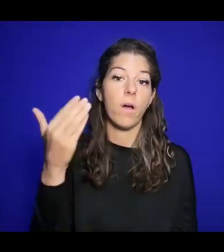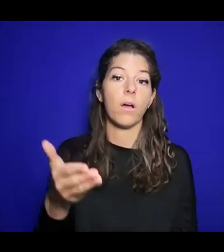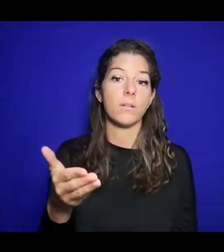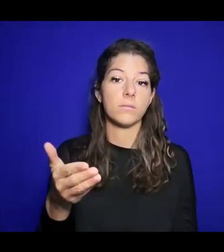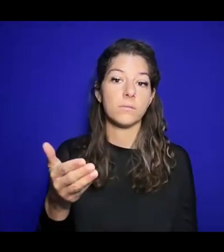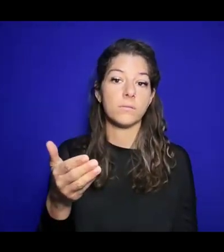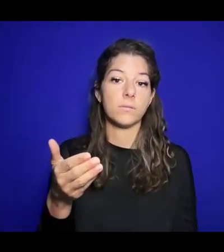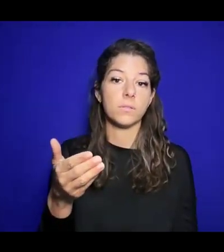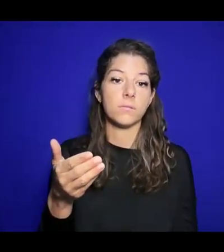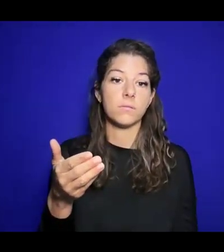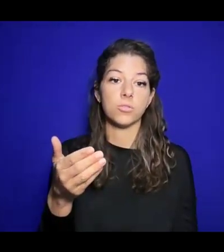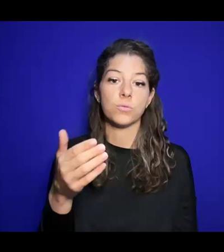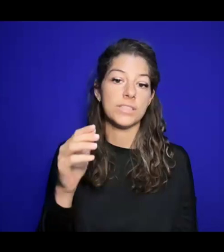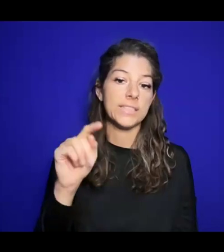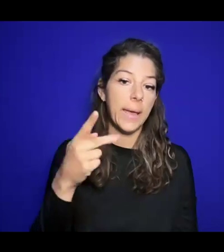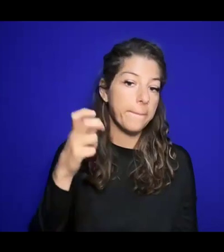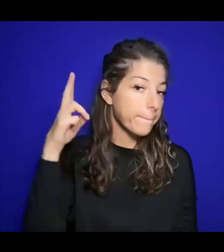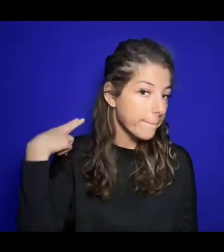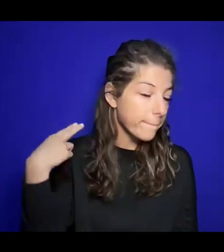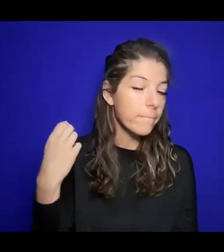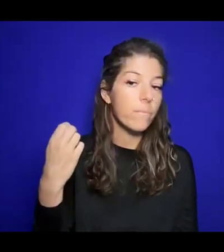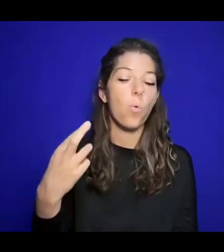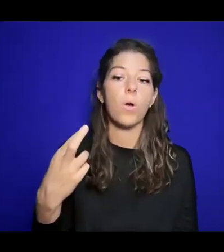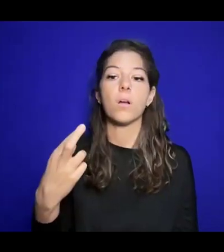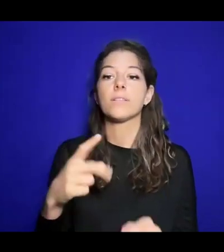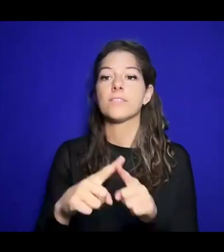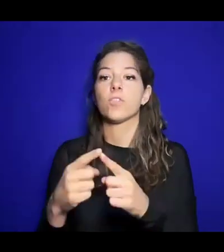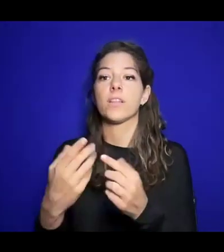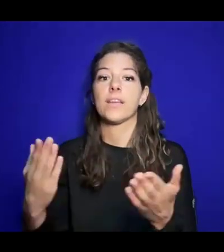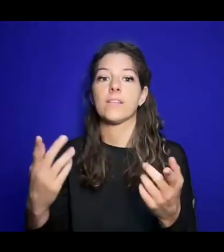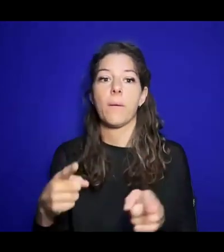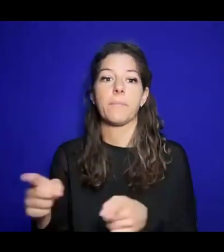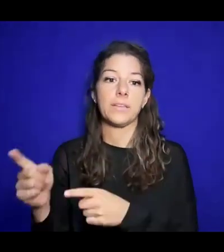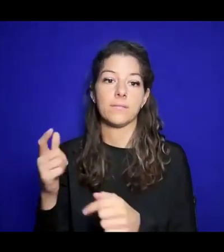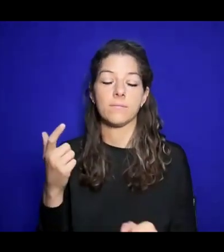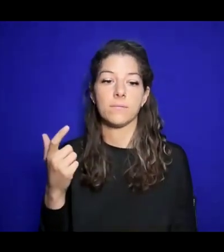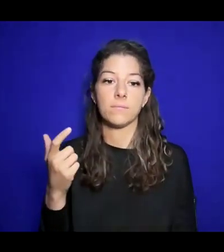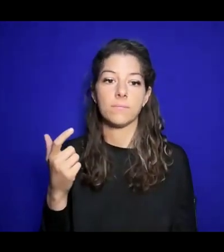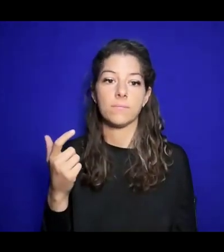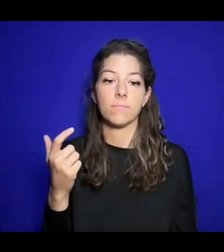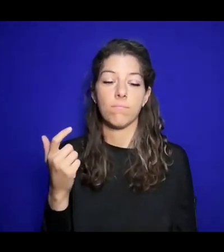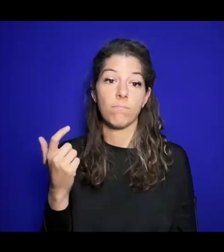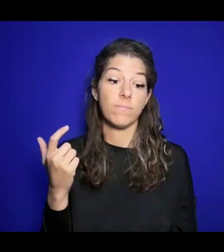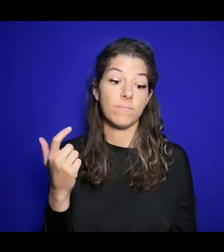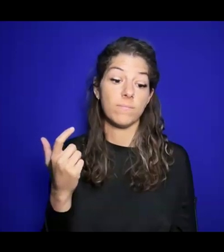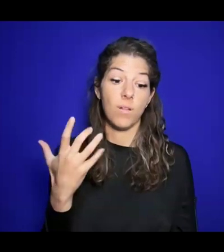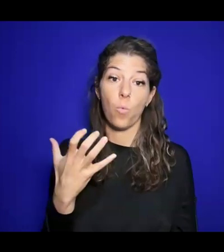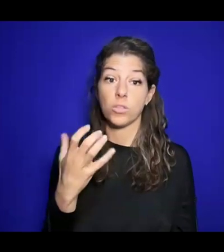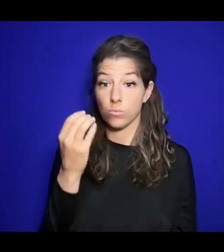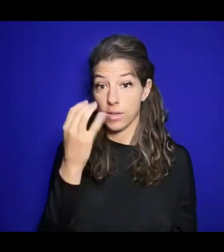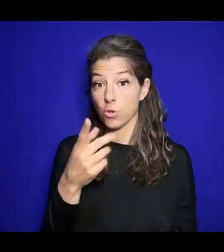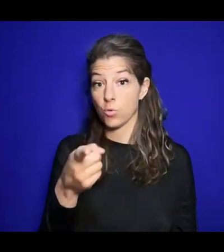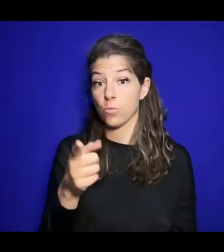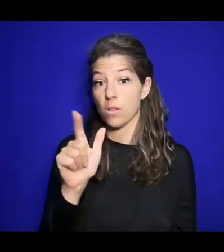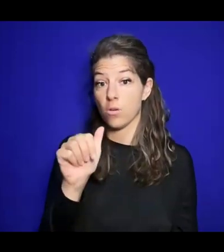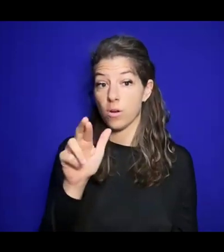the strip of tape or, all these different things that are coming on. But, it, I want to say to you,